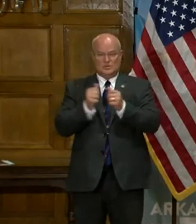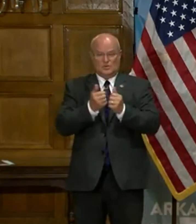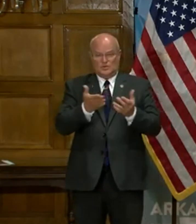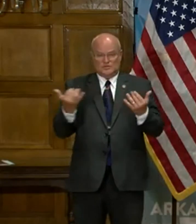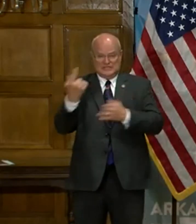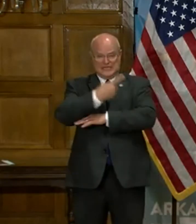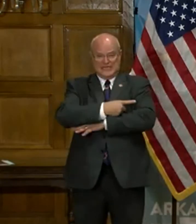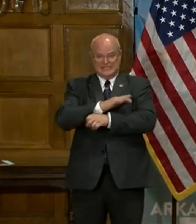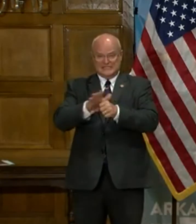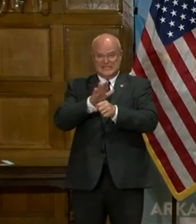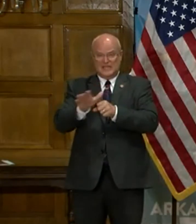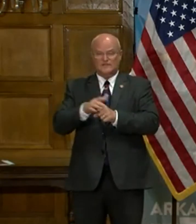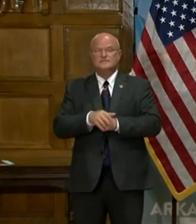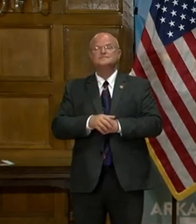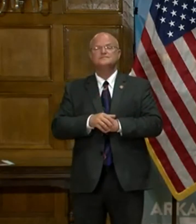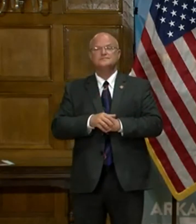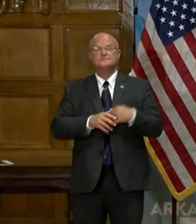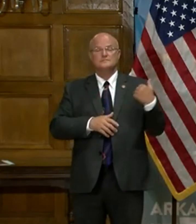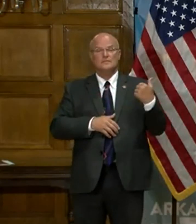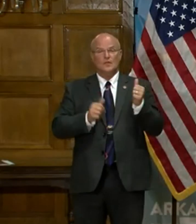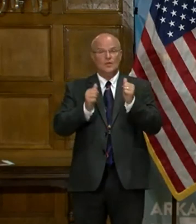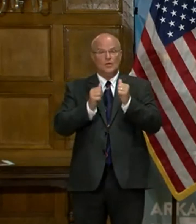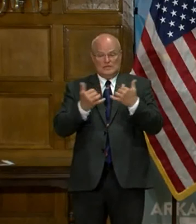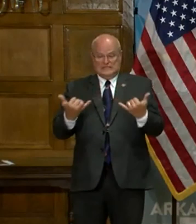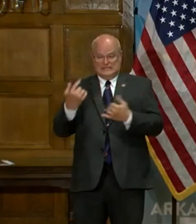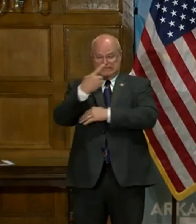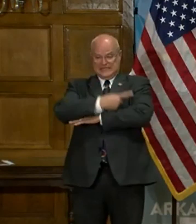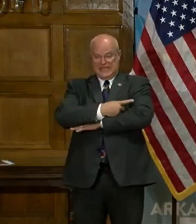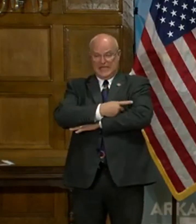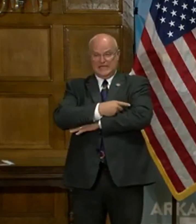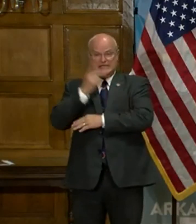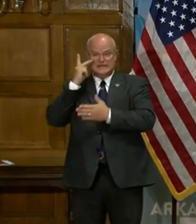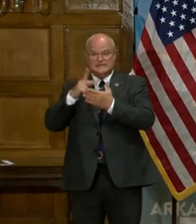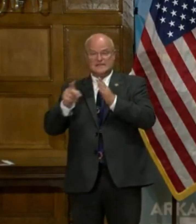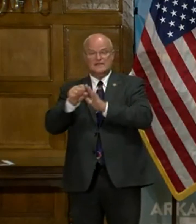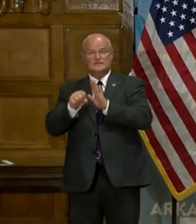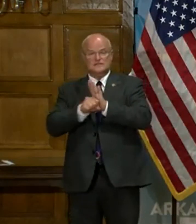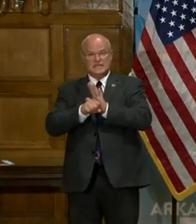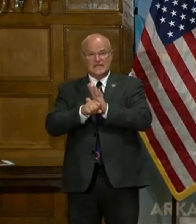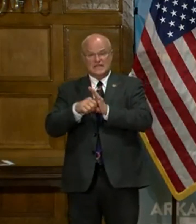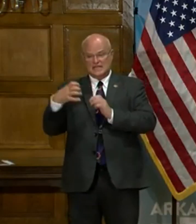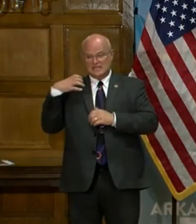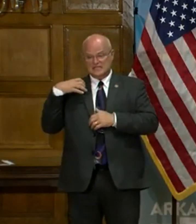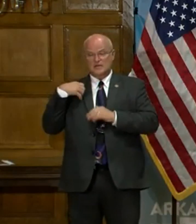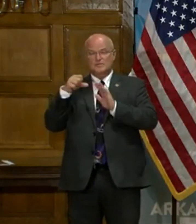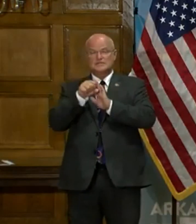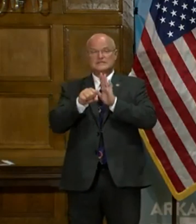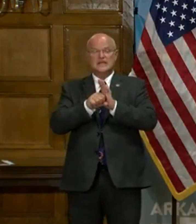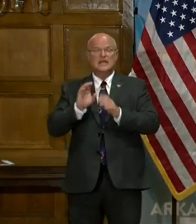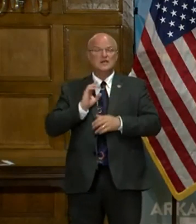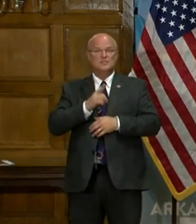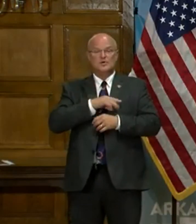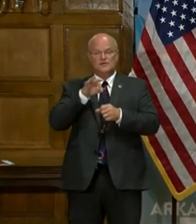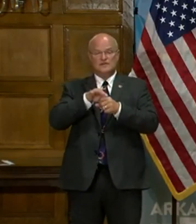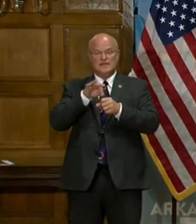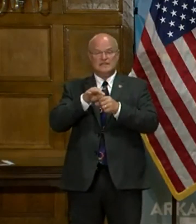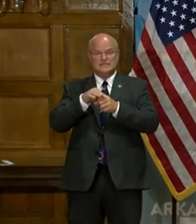we've done today, and with the action of the Secretary of State, who is also chairman of the State Board of Election